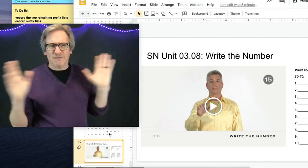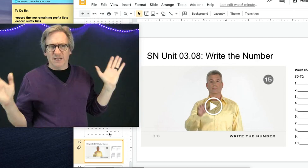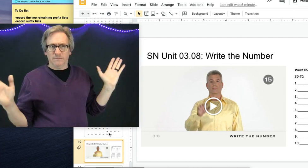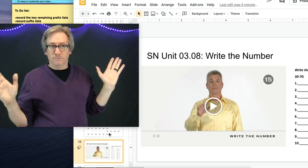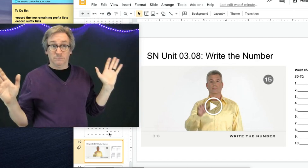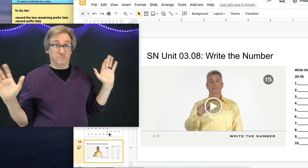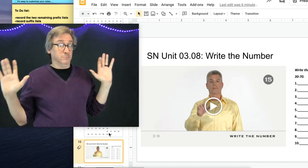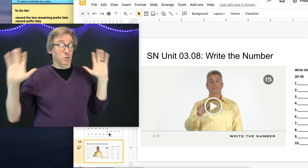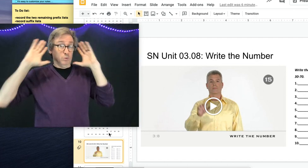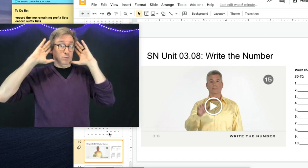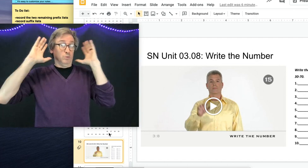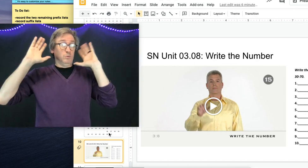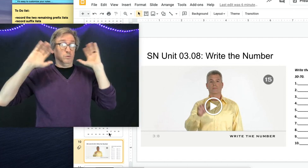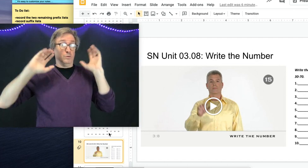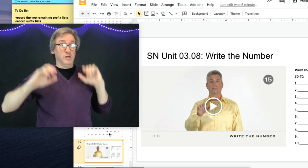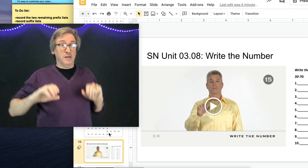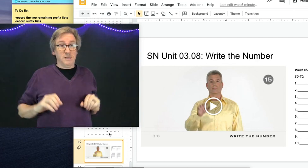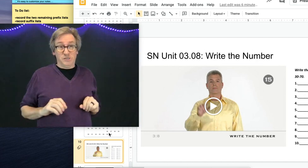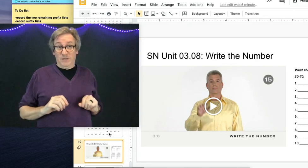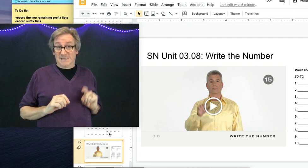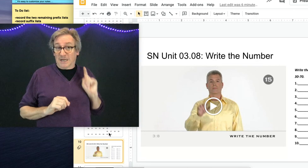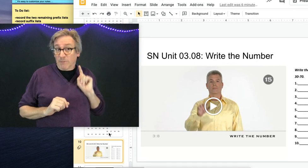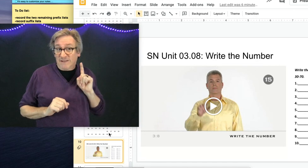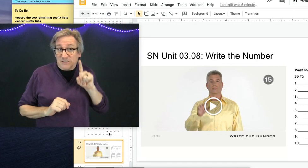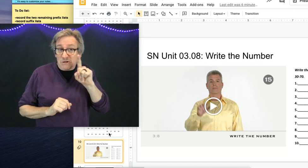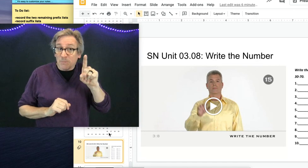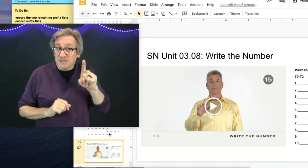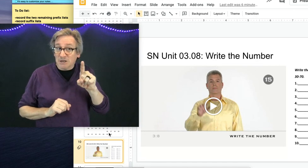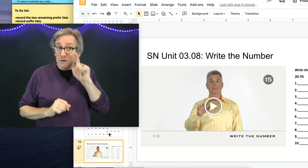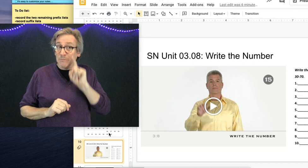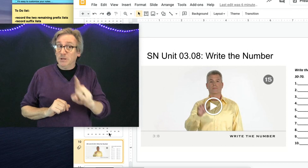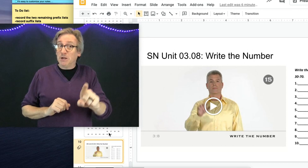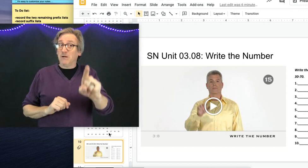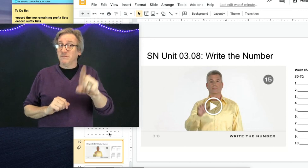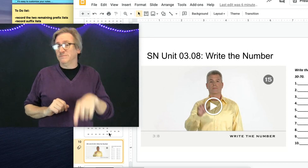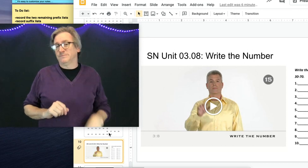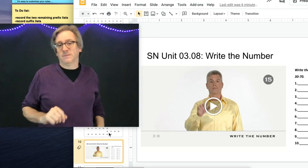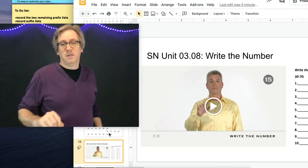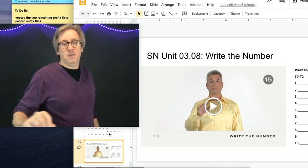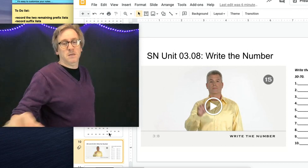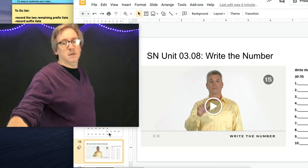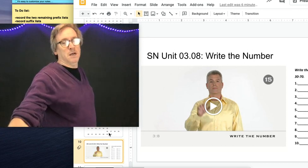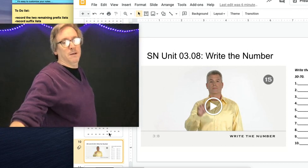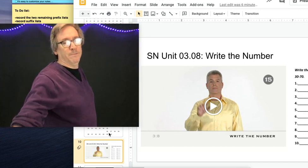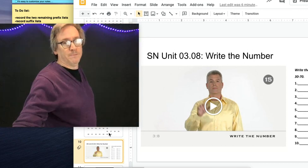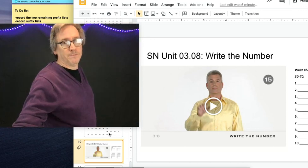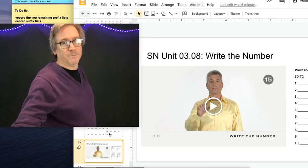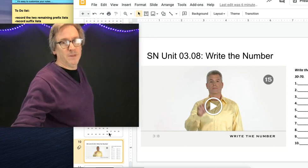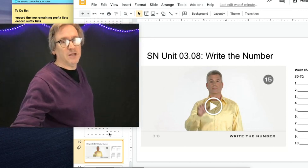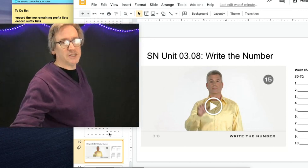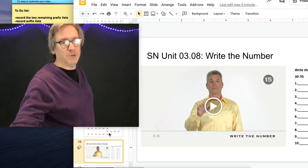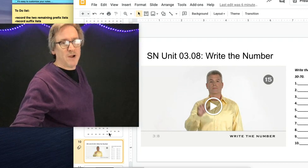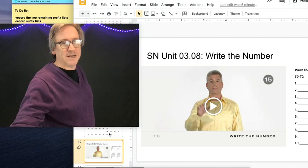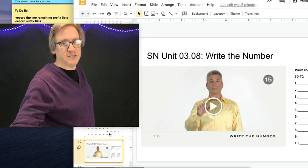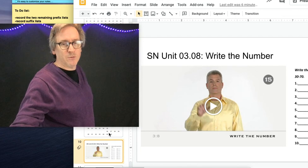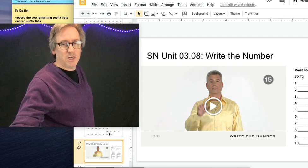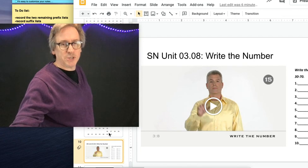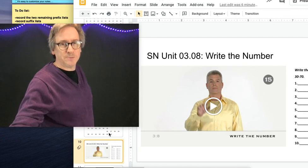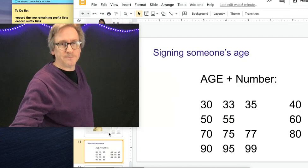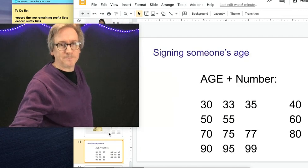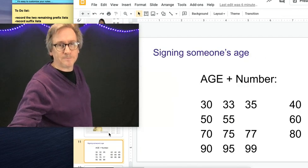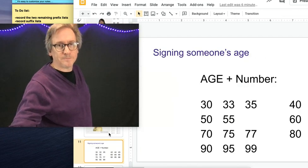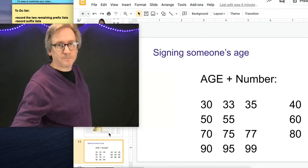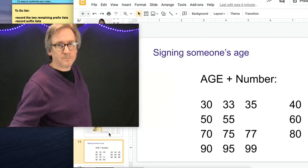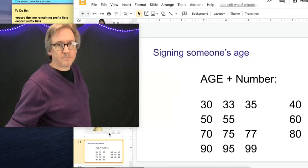to 70. Ooh. So he's got a couple of extra numbers in there. Be careful. But it's a good practice to